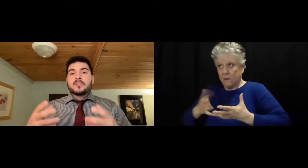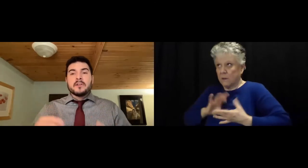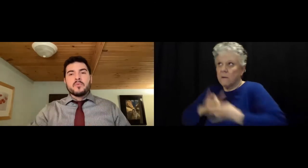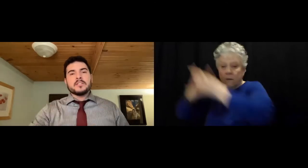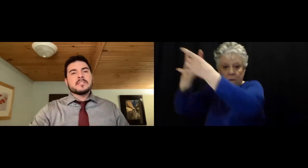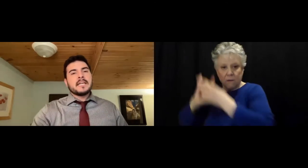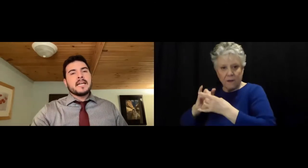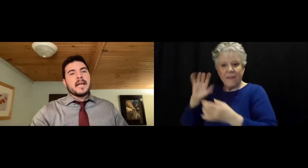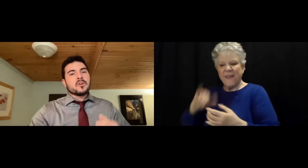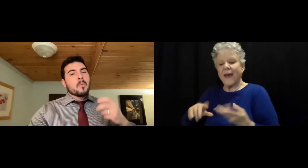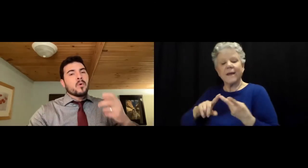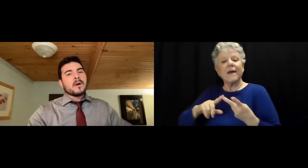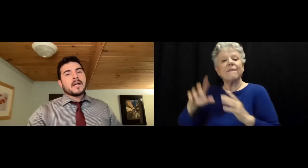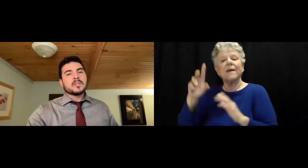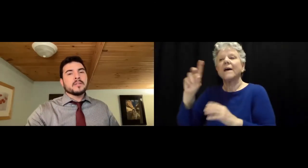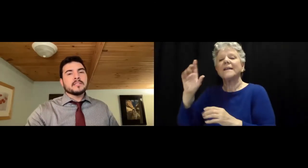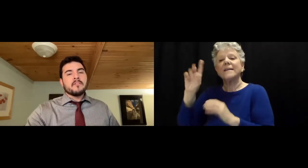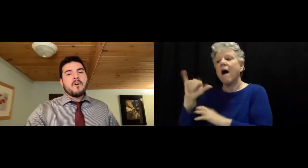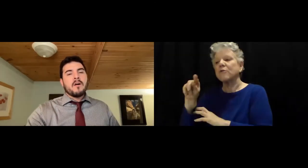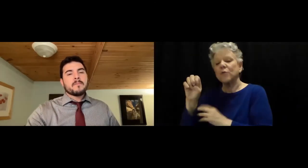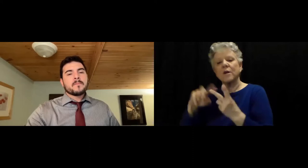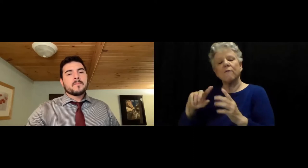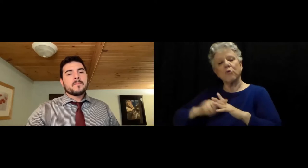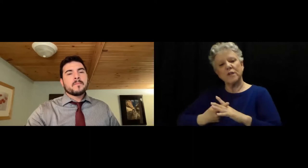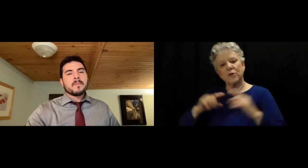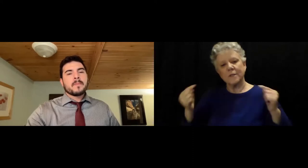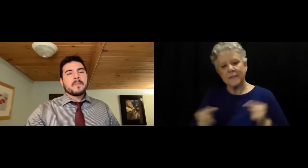the doctrine of original sin, and the corporeal consequences of the fall.